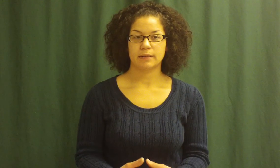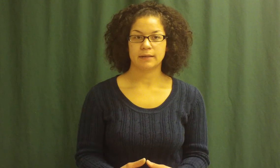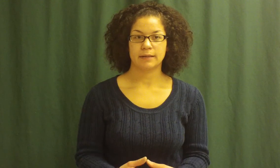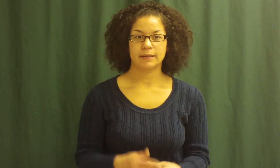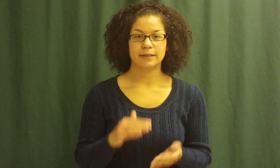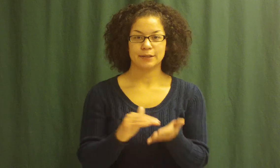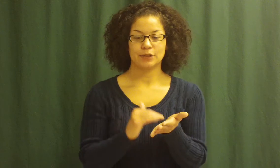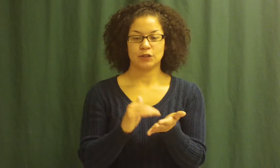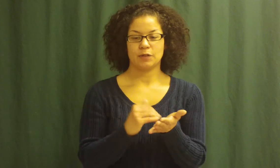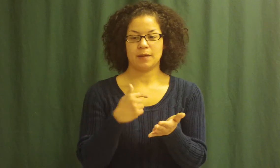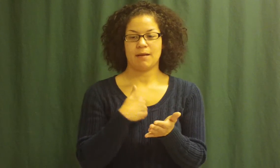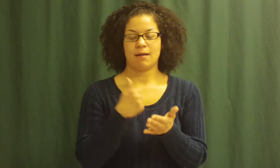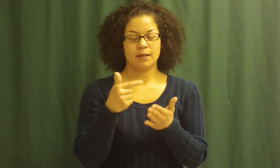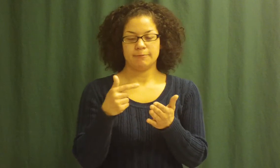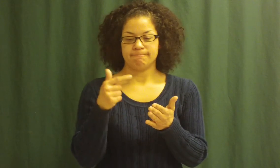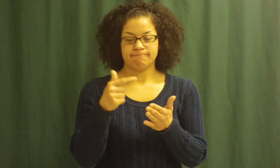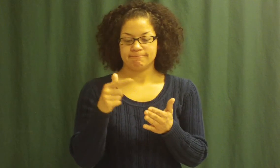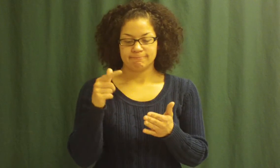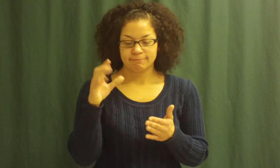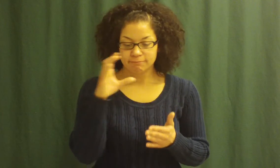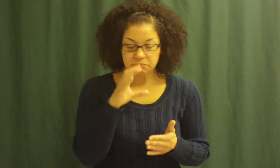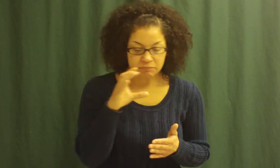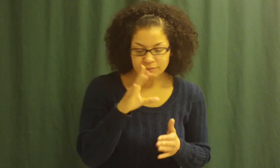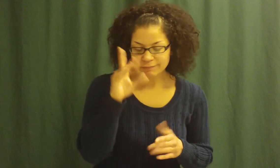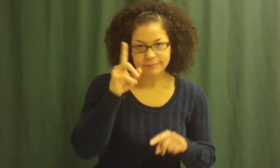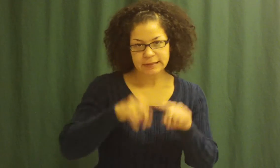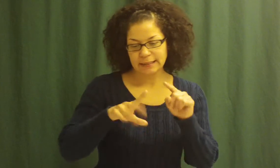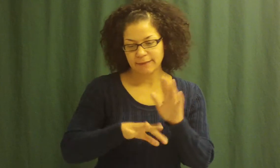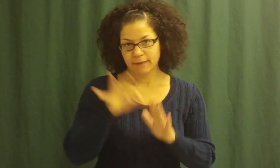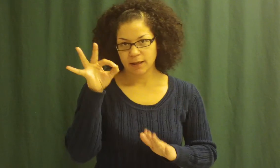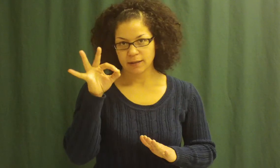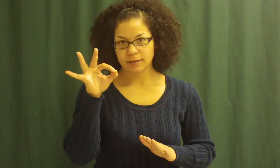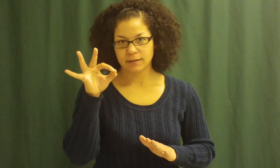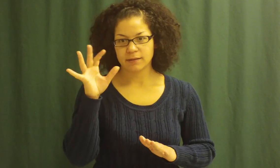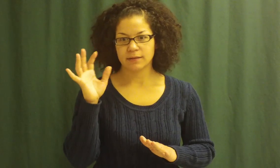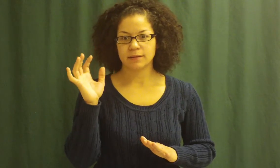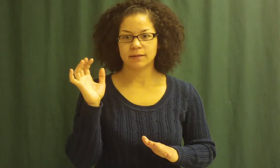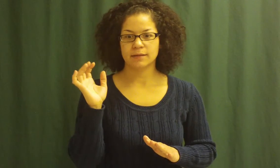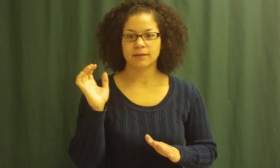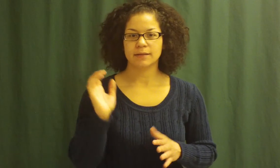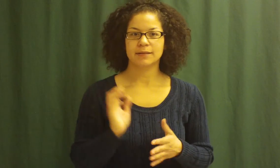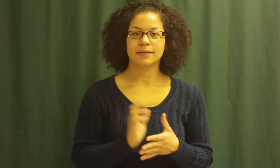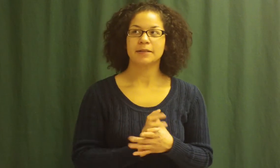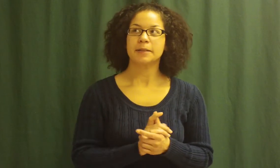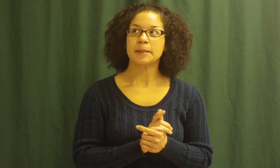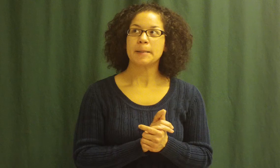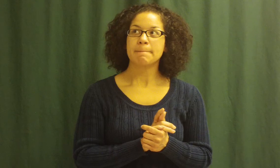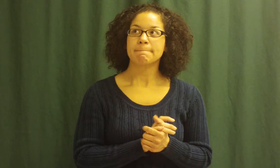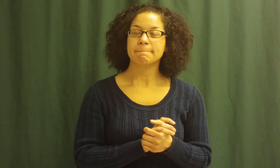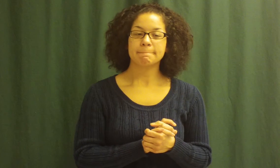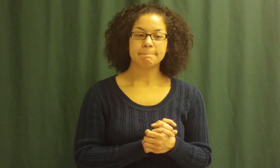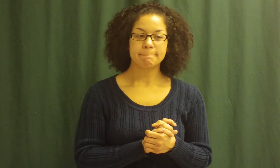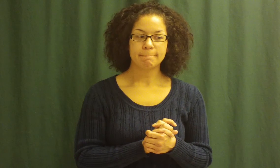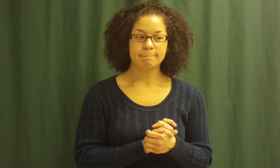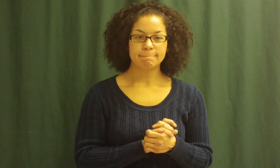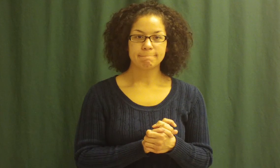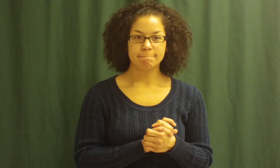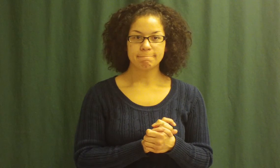I lost my place. Conflict theory focuses on how values differ between groups within